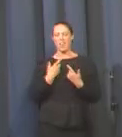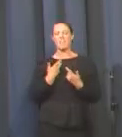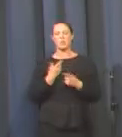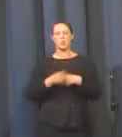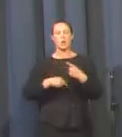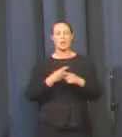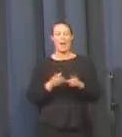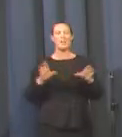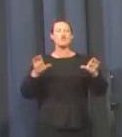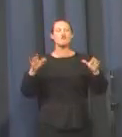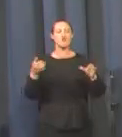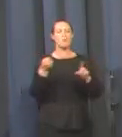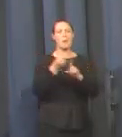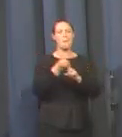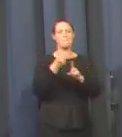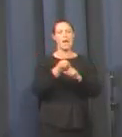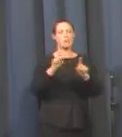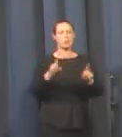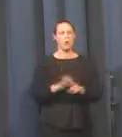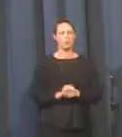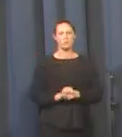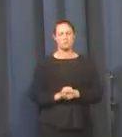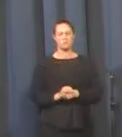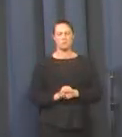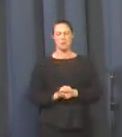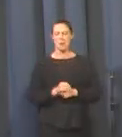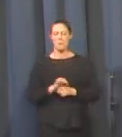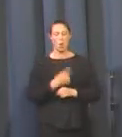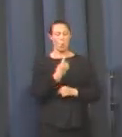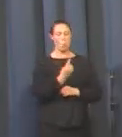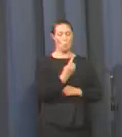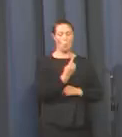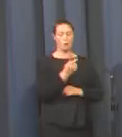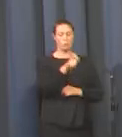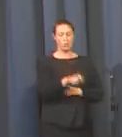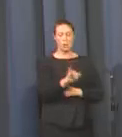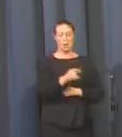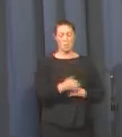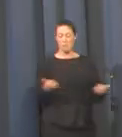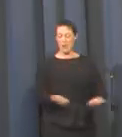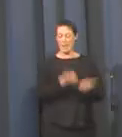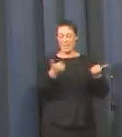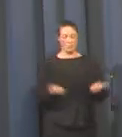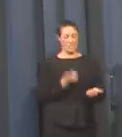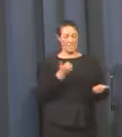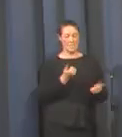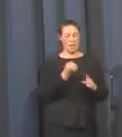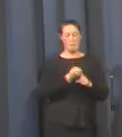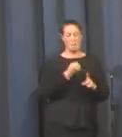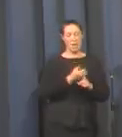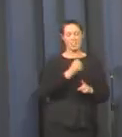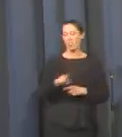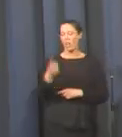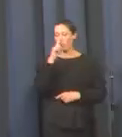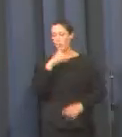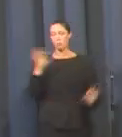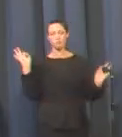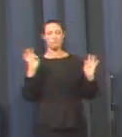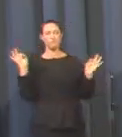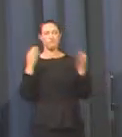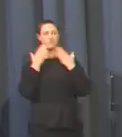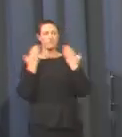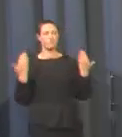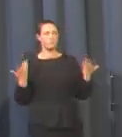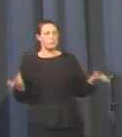you have to remember that some individuals you may see a lot of effects, and others may have nothing at all.